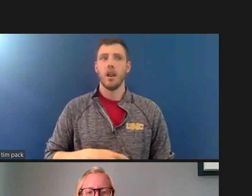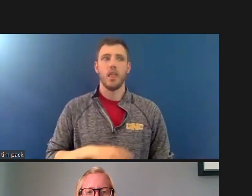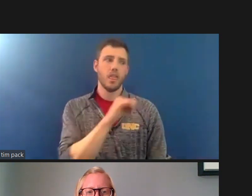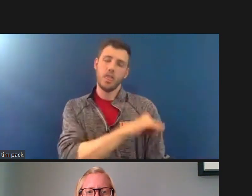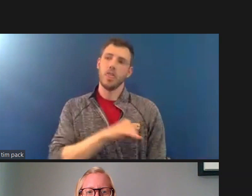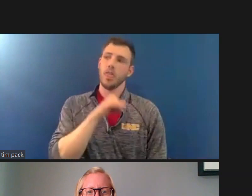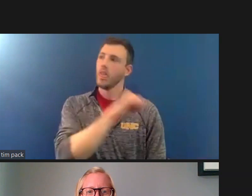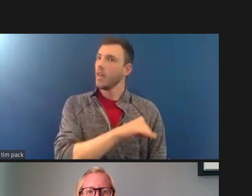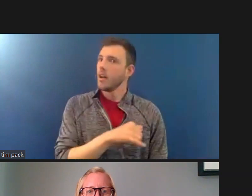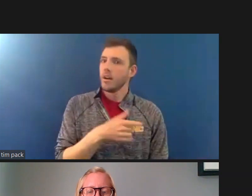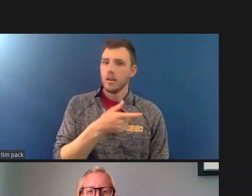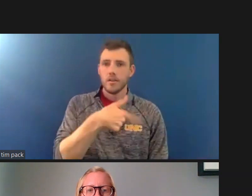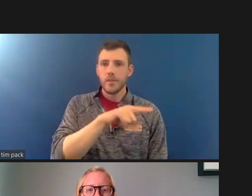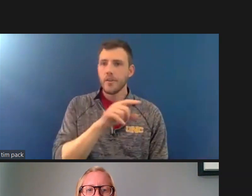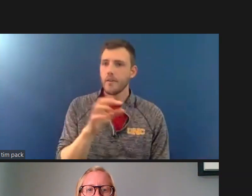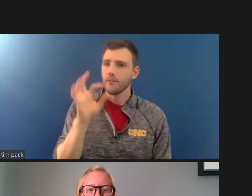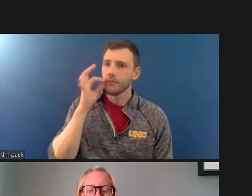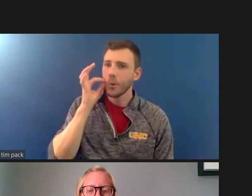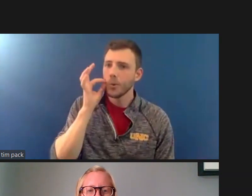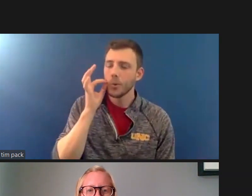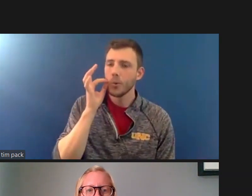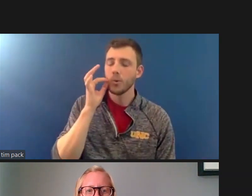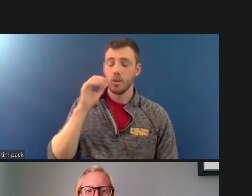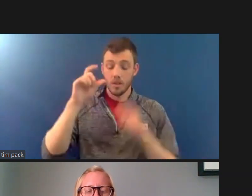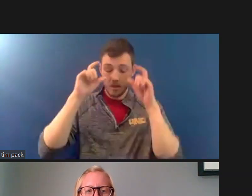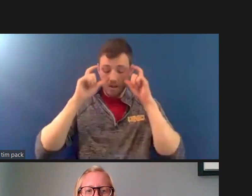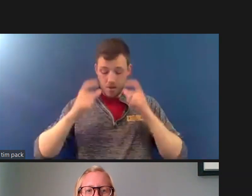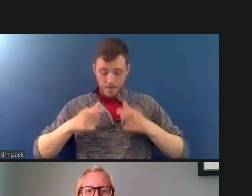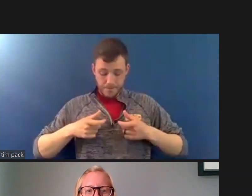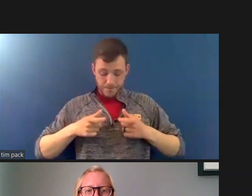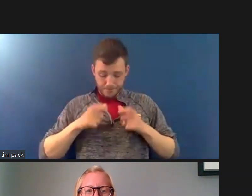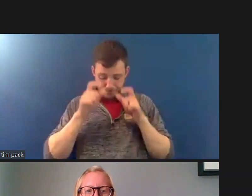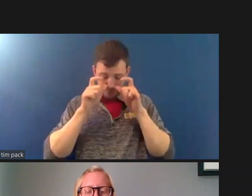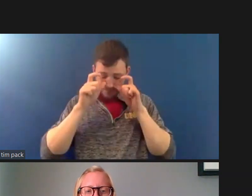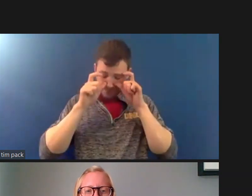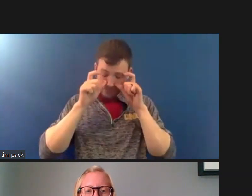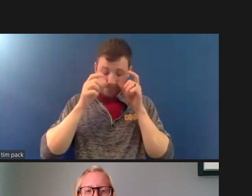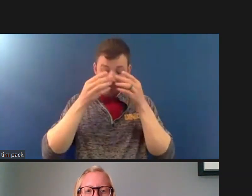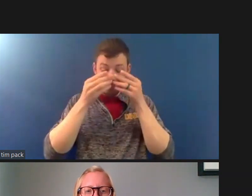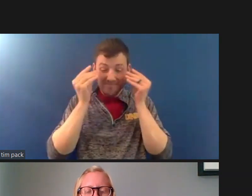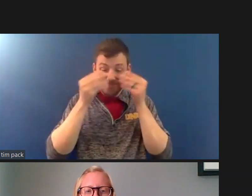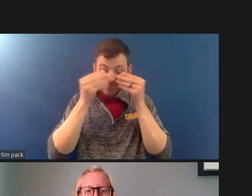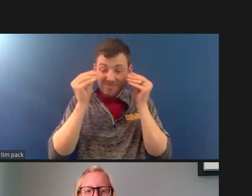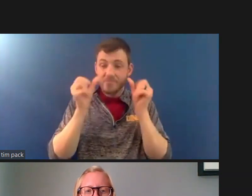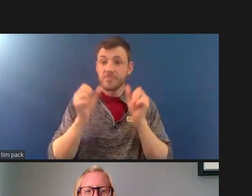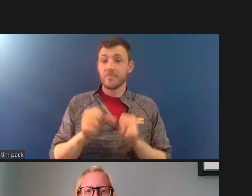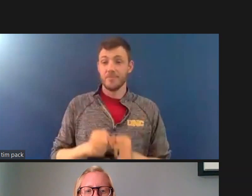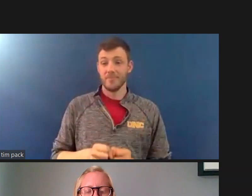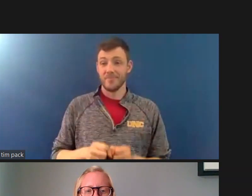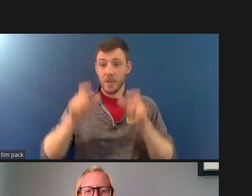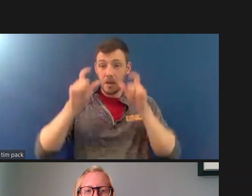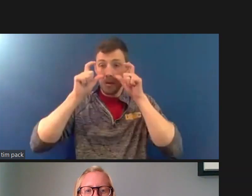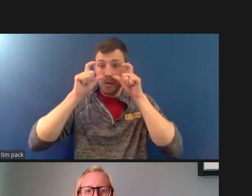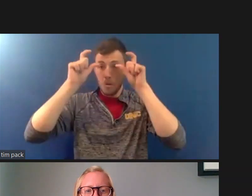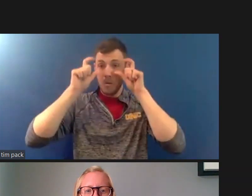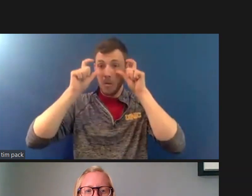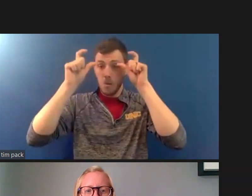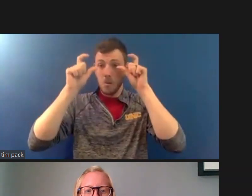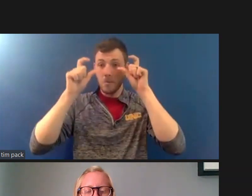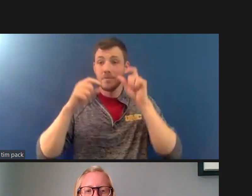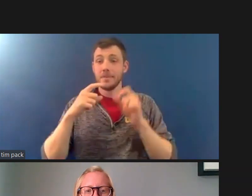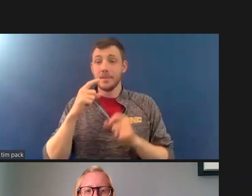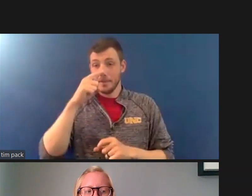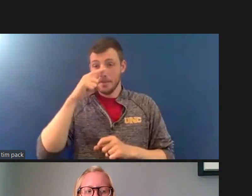fruit." He wiped his glasses and adjusted them on his button nose. The frame had made a deep pink V on the bridge. He